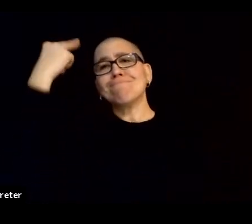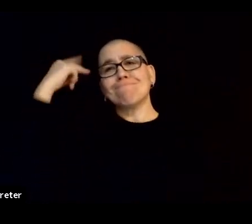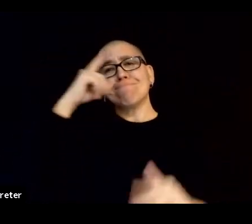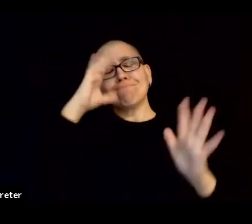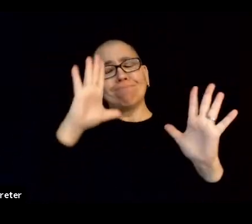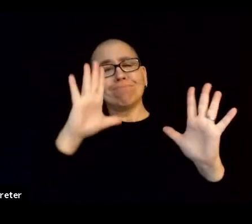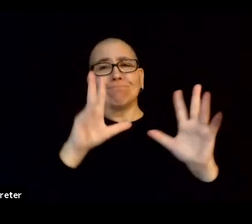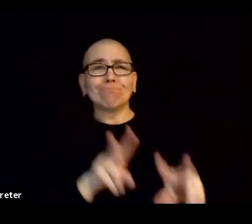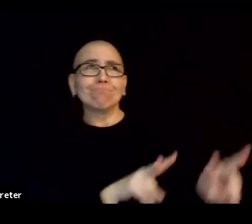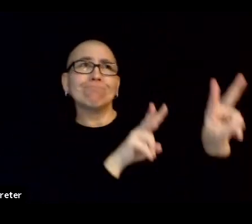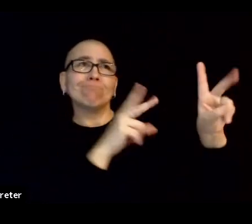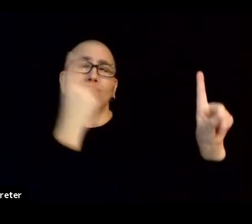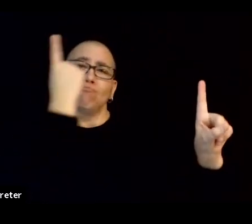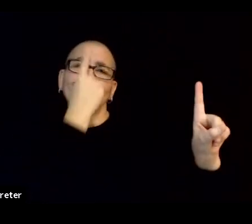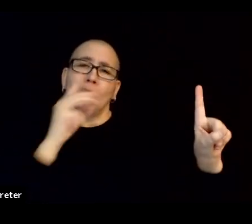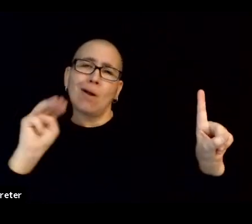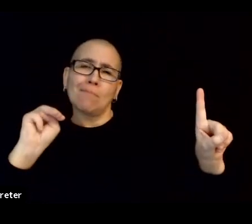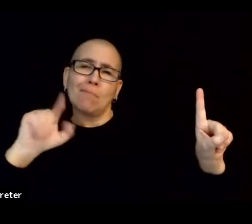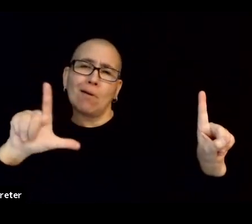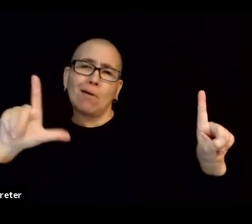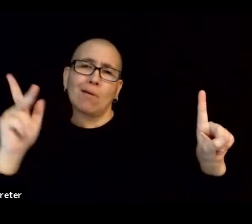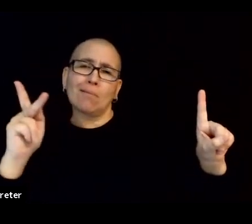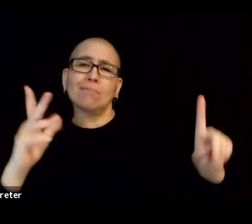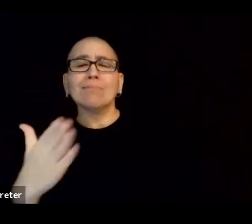Andrea, hi. Hi. Why'd you join? Well, I sing. Yeah.